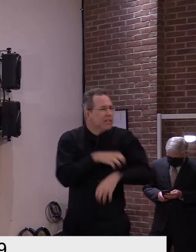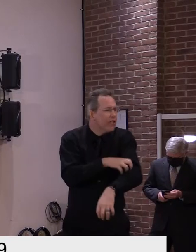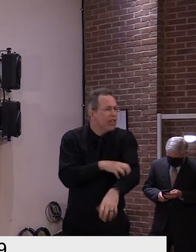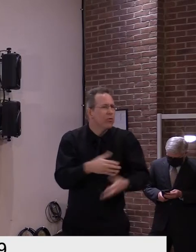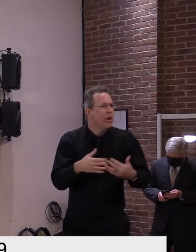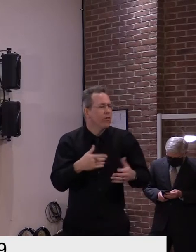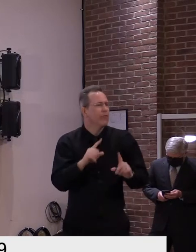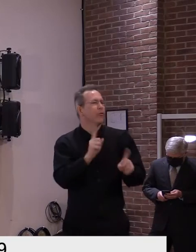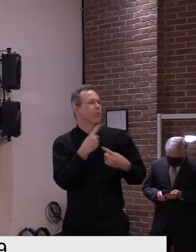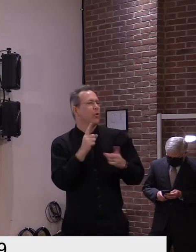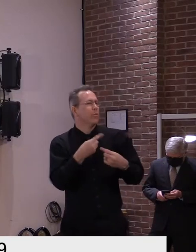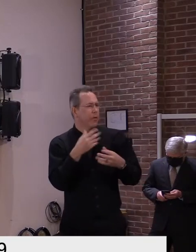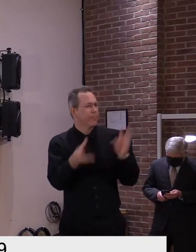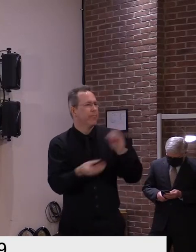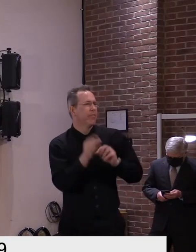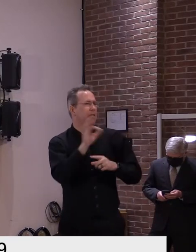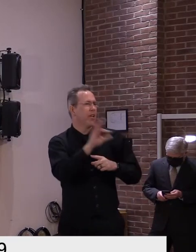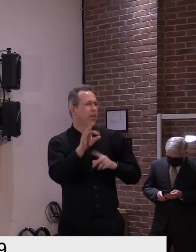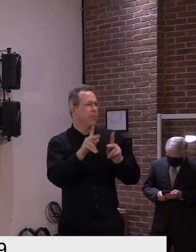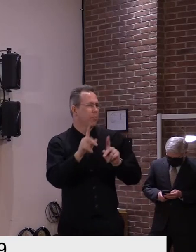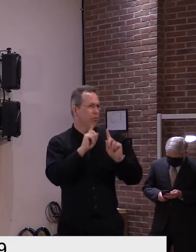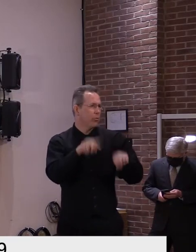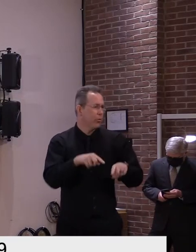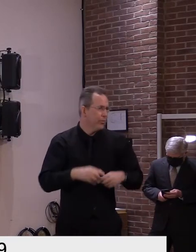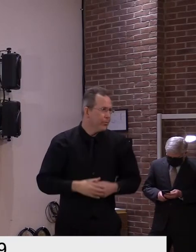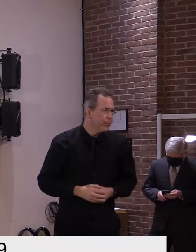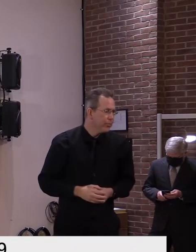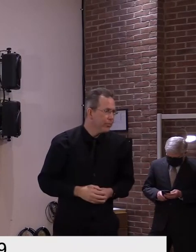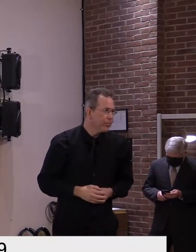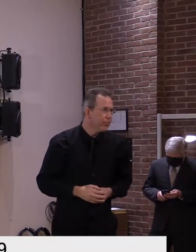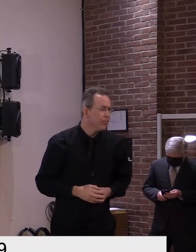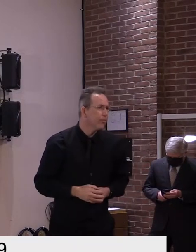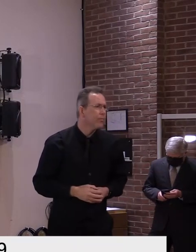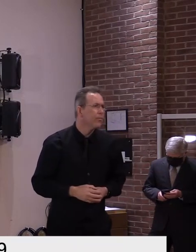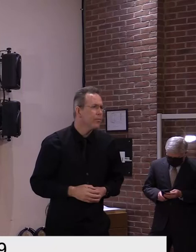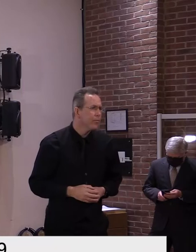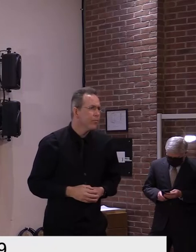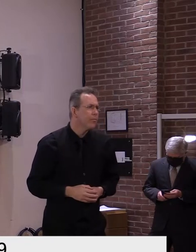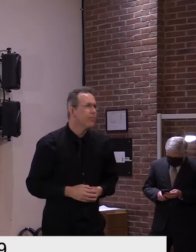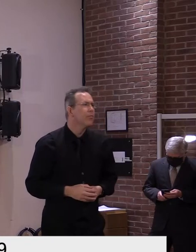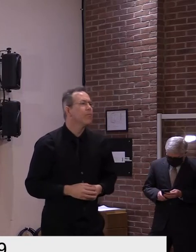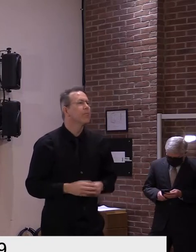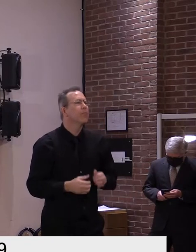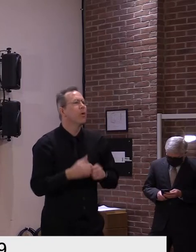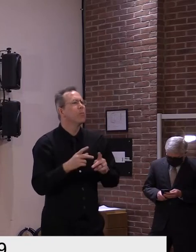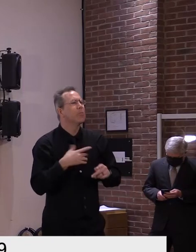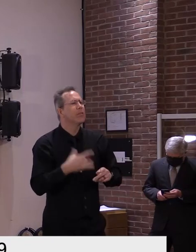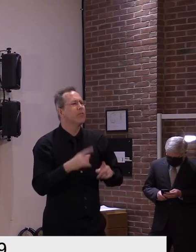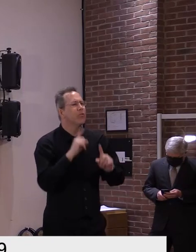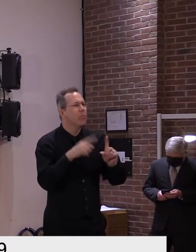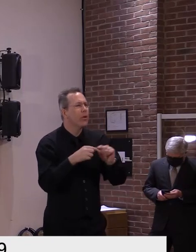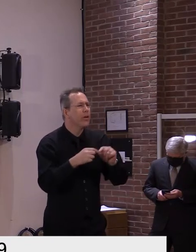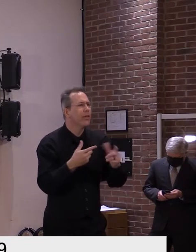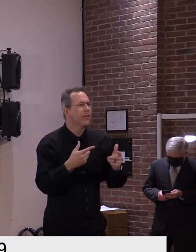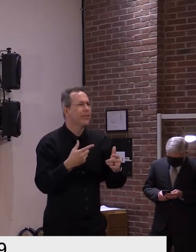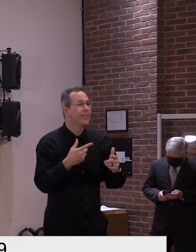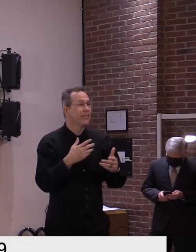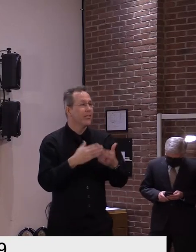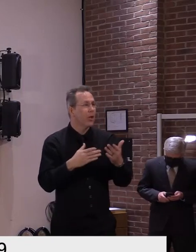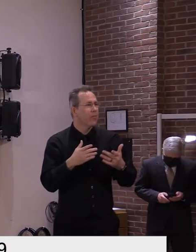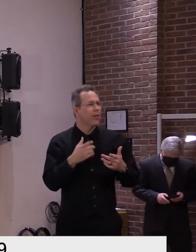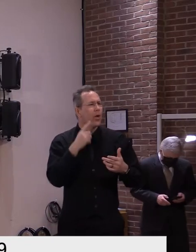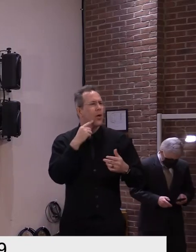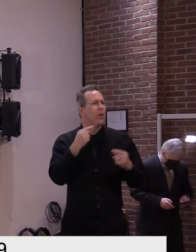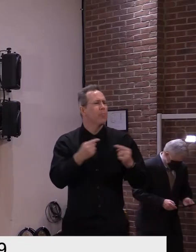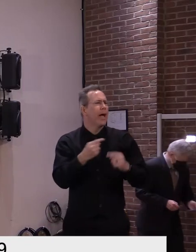on that system, you know, specifically to do something common like pain at the site of the injection, but we're looking for